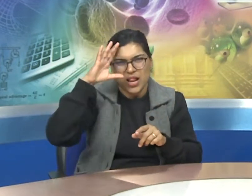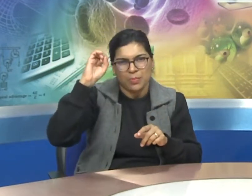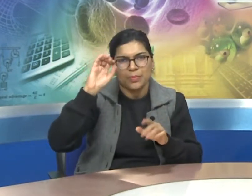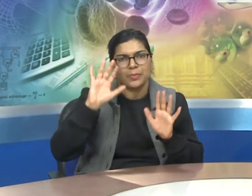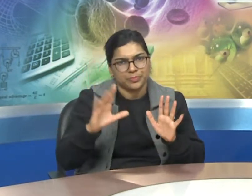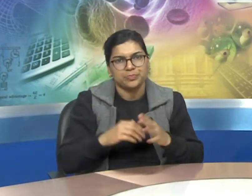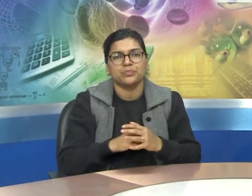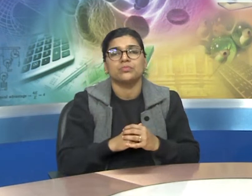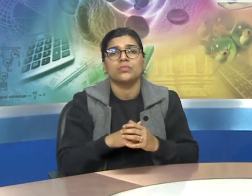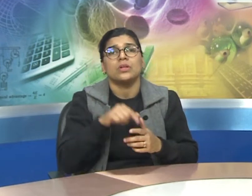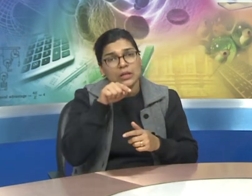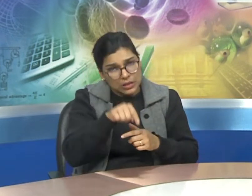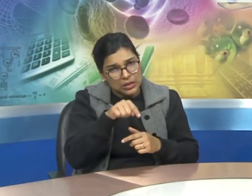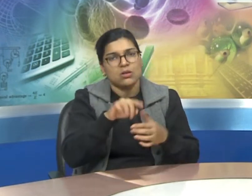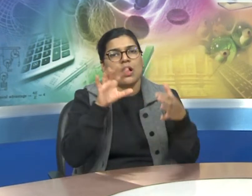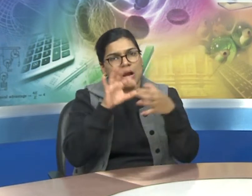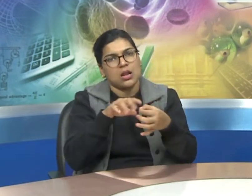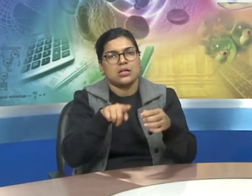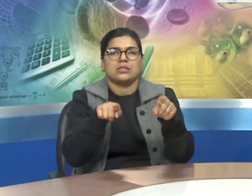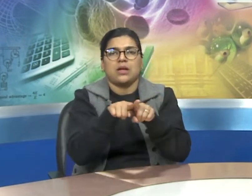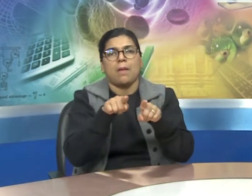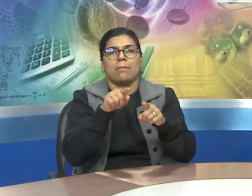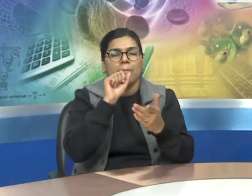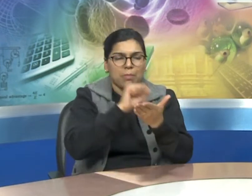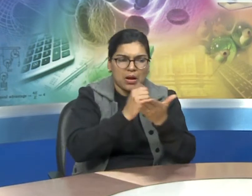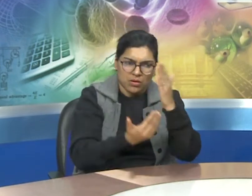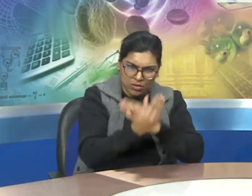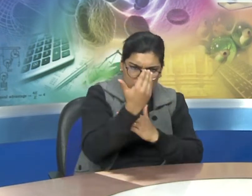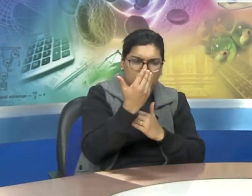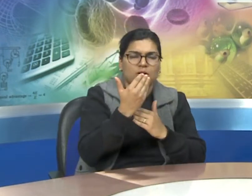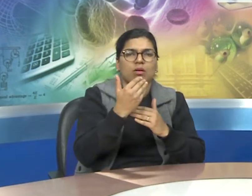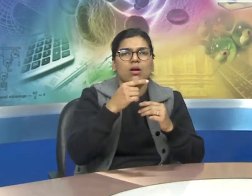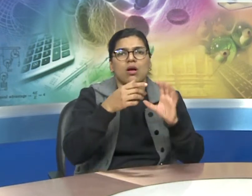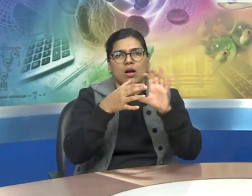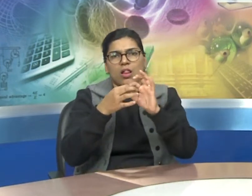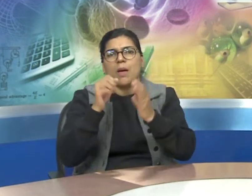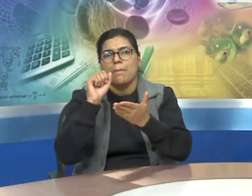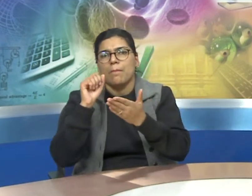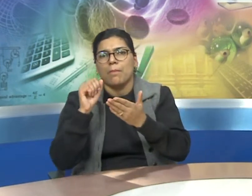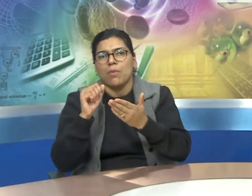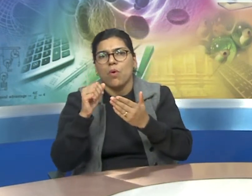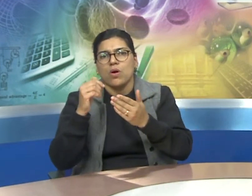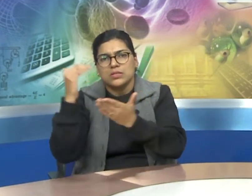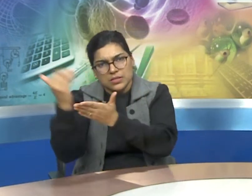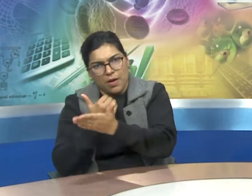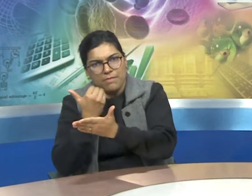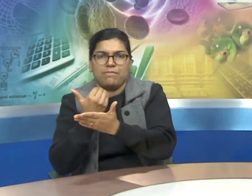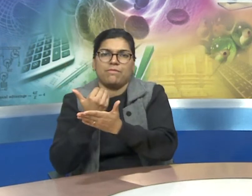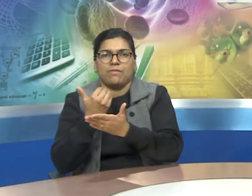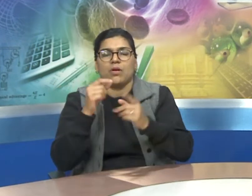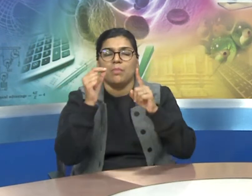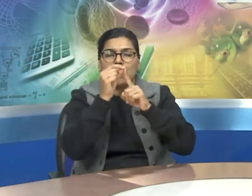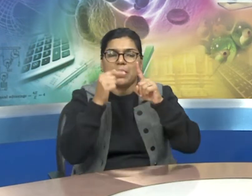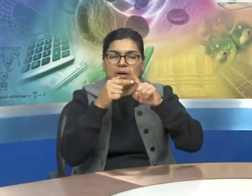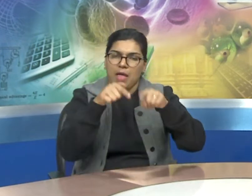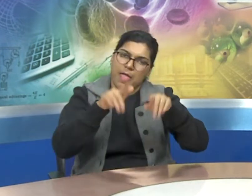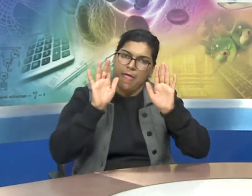whatever we can do in Word file or in Excel file, that can be printed. We all know first we need to save